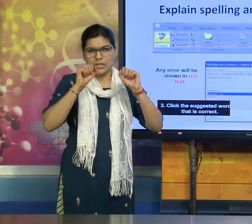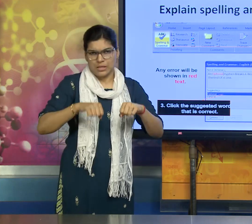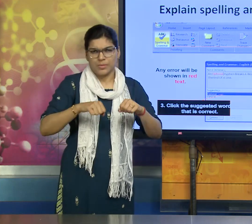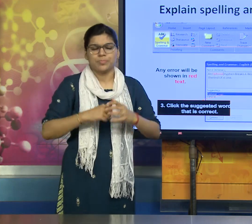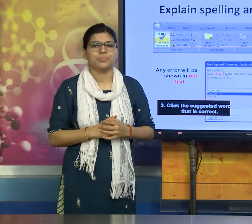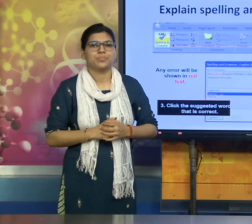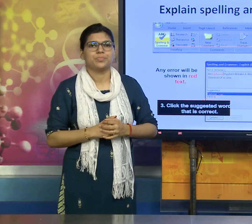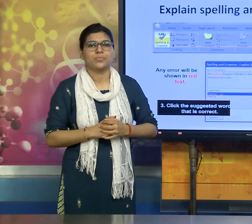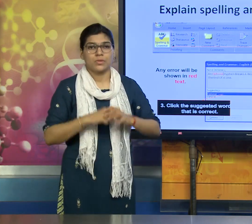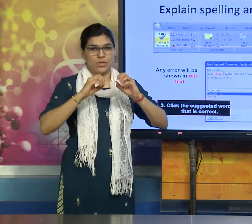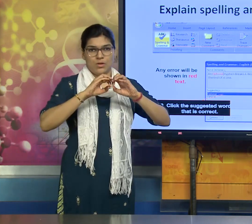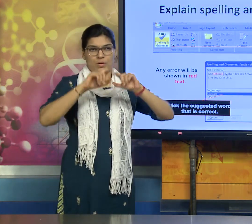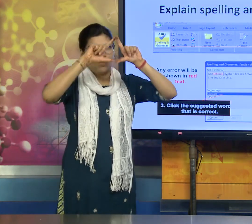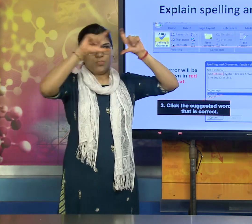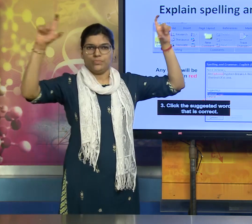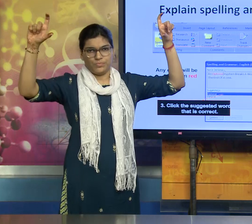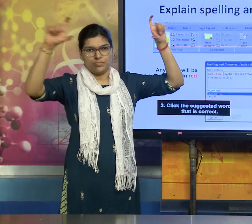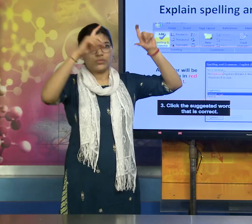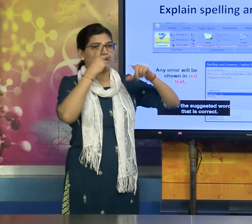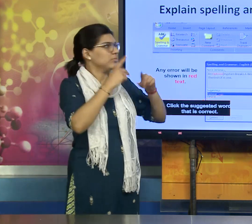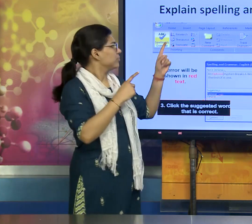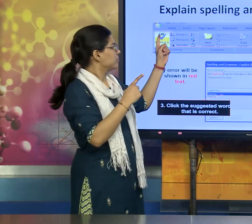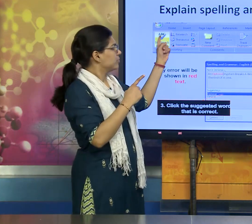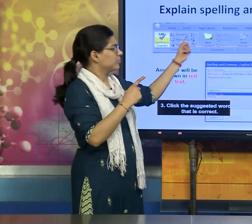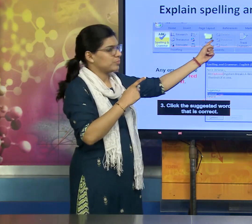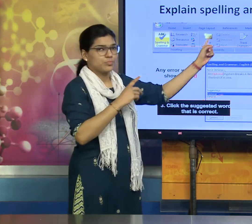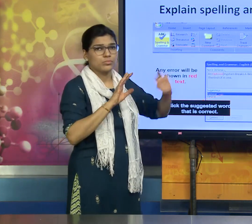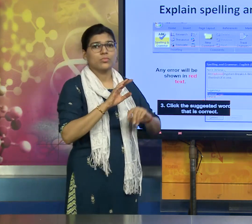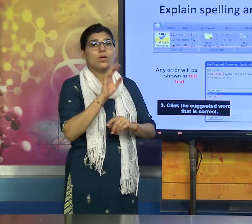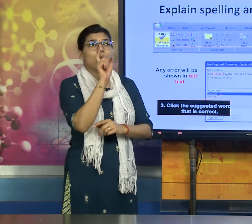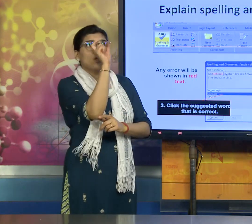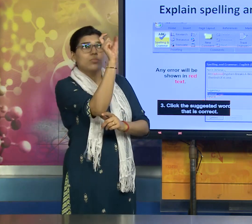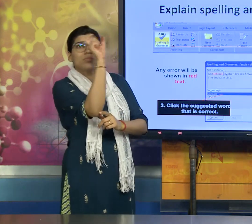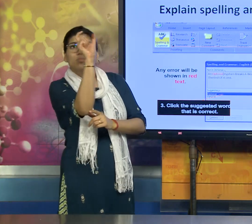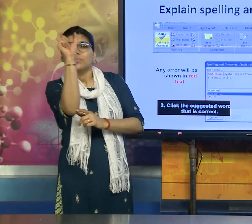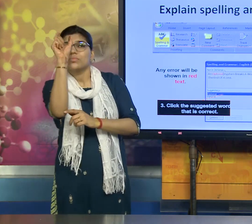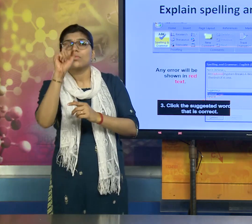When you feel there is something grammatical mistake in your text, how you can find it?